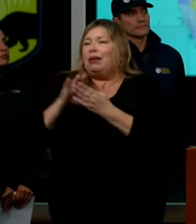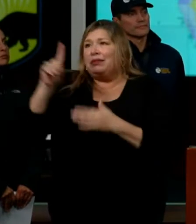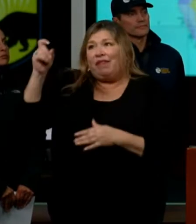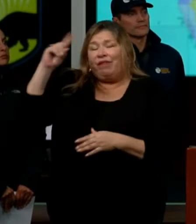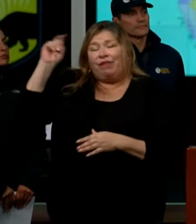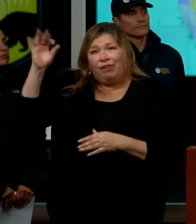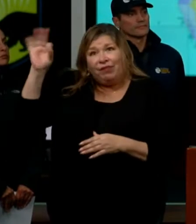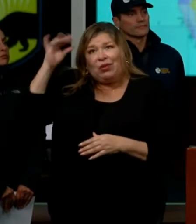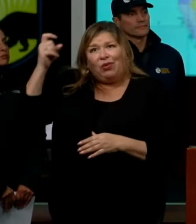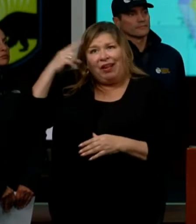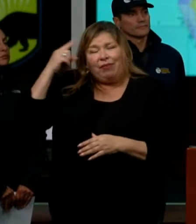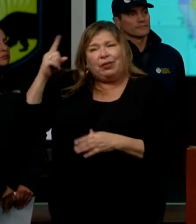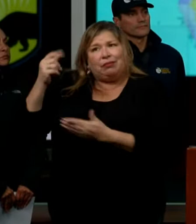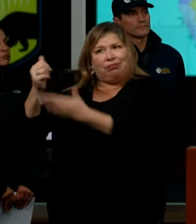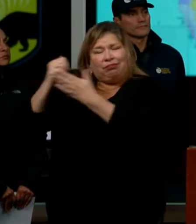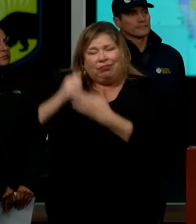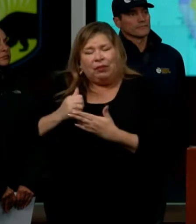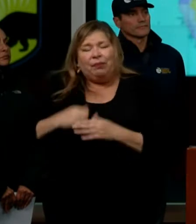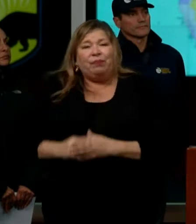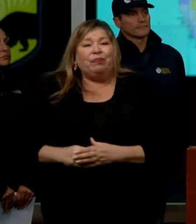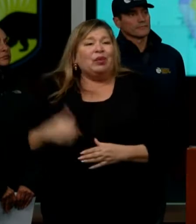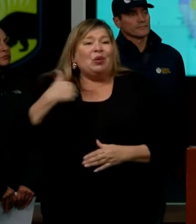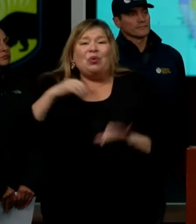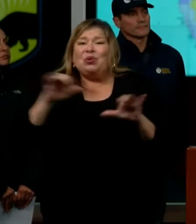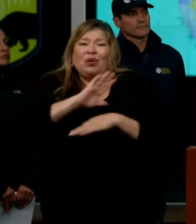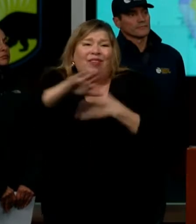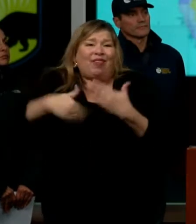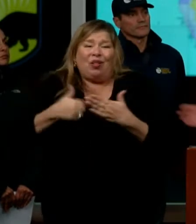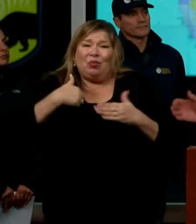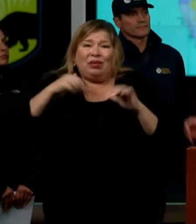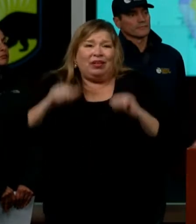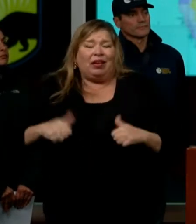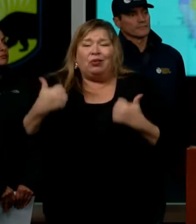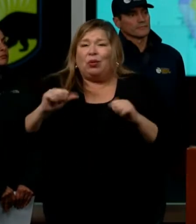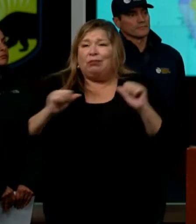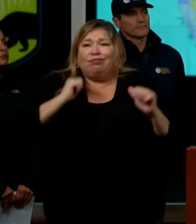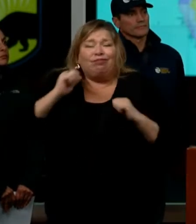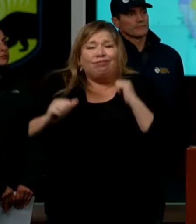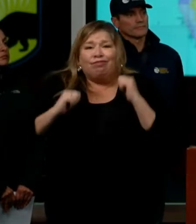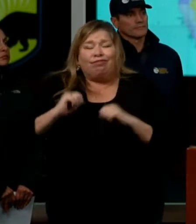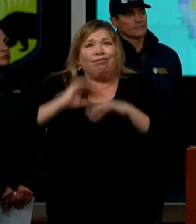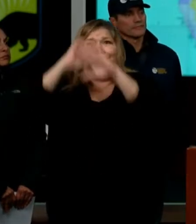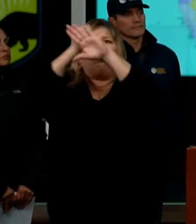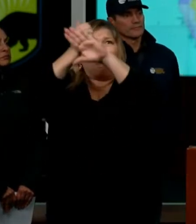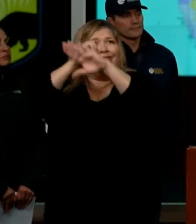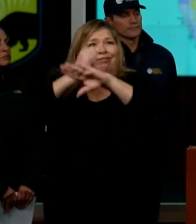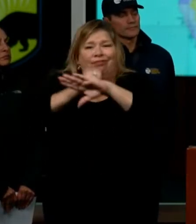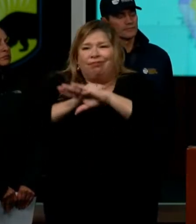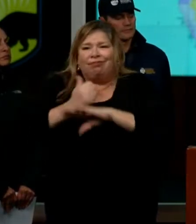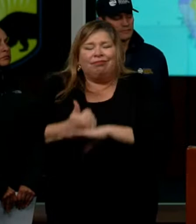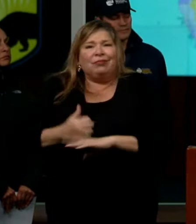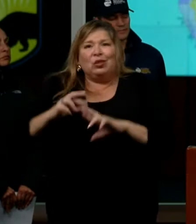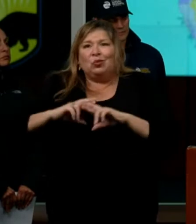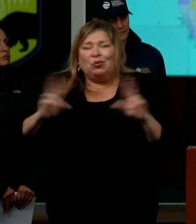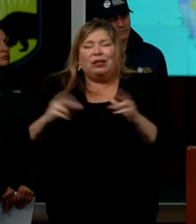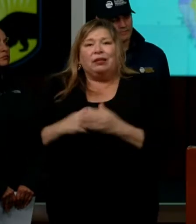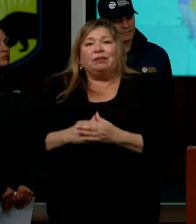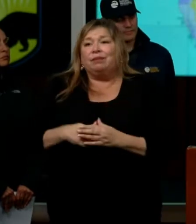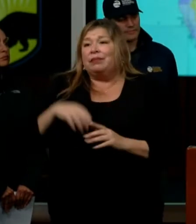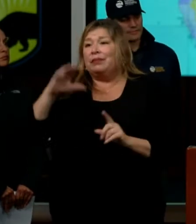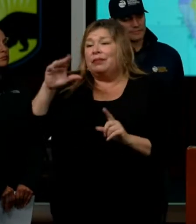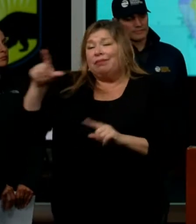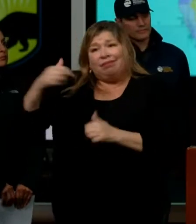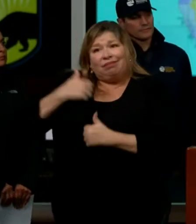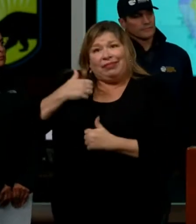We are doing all we can to be as proactive as we can. You heard about all the prepositioning of assets, how CalGuard's